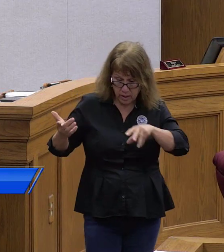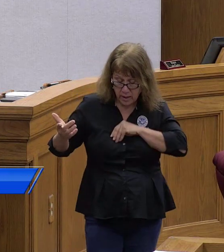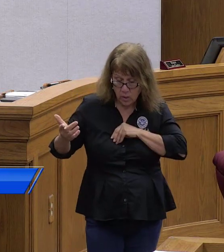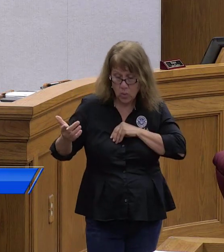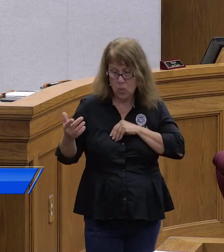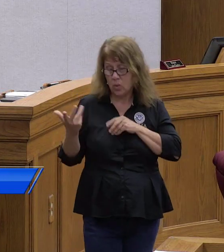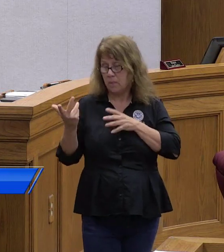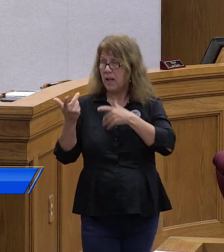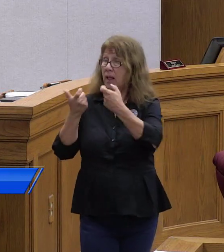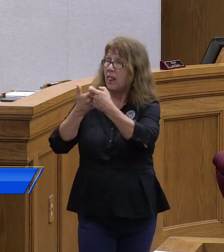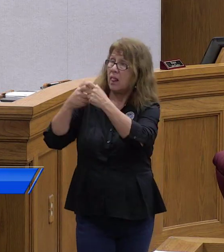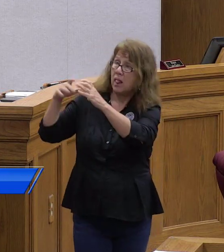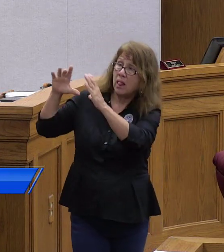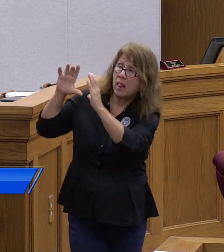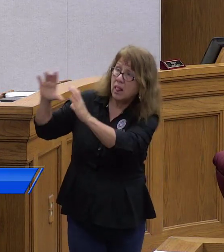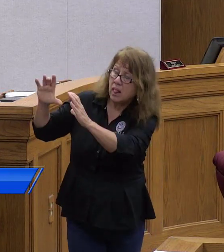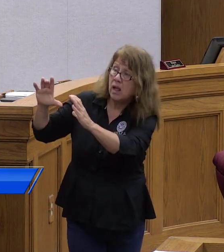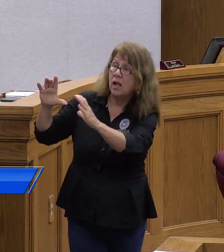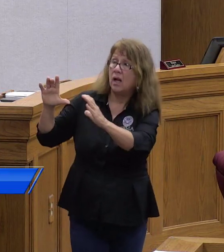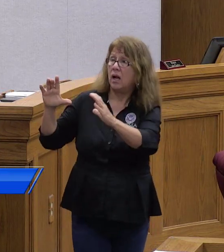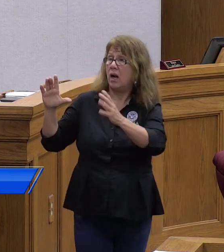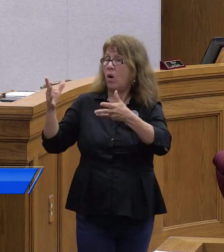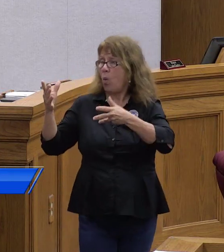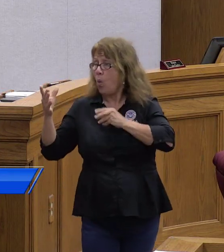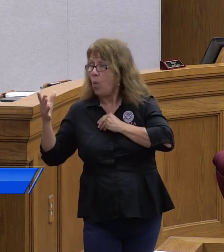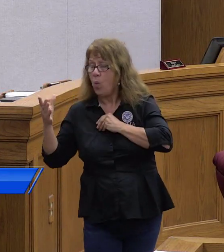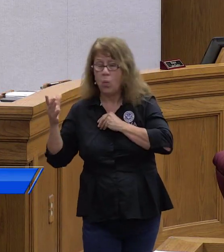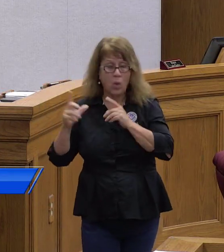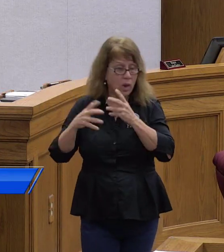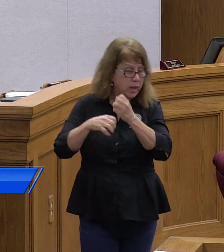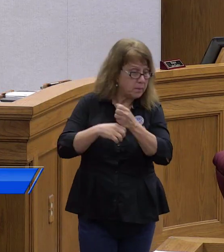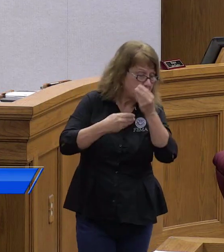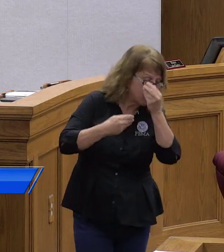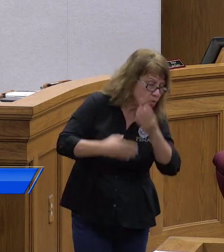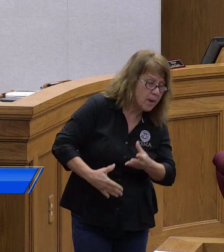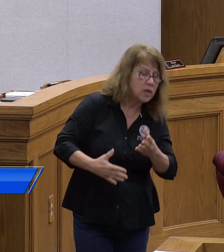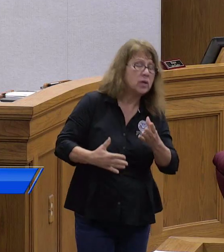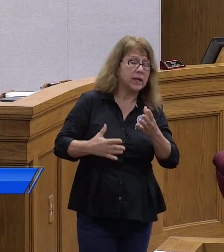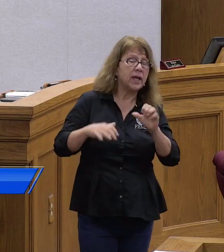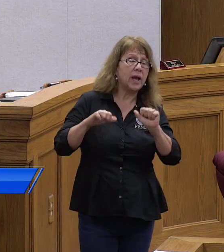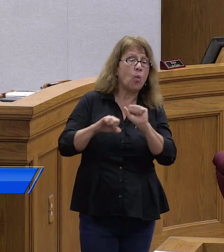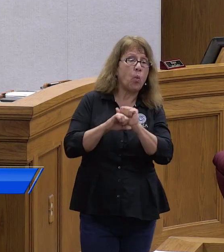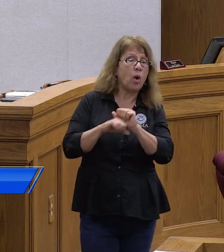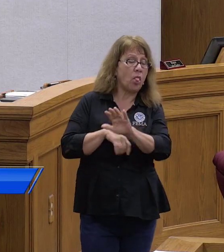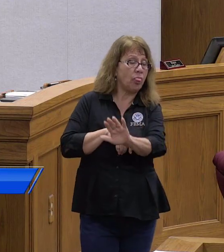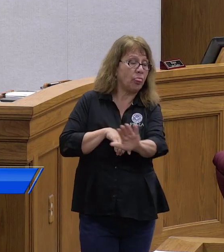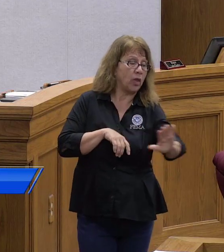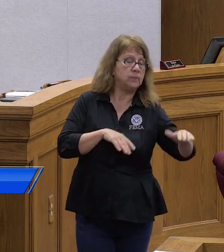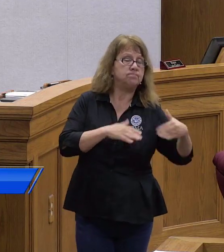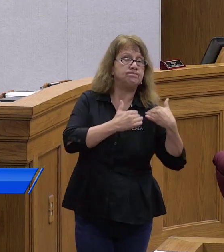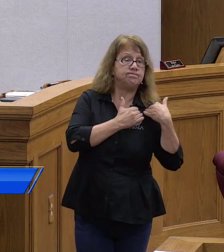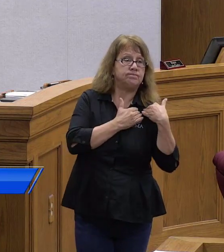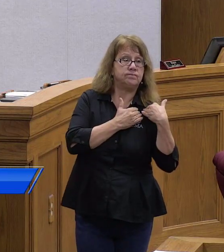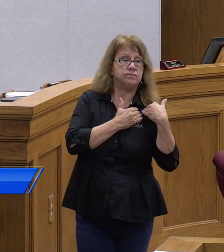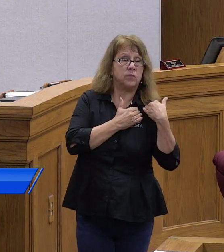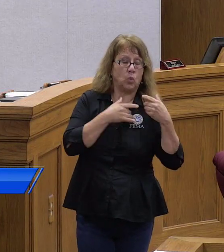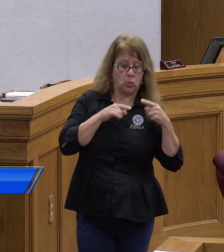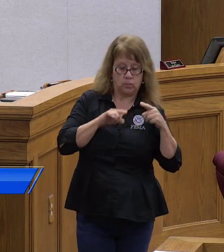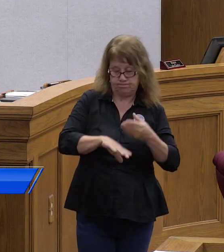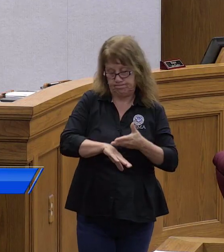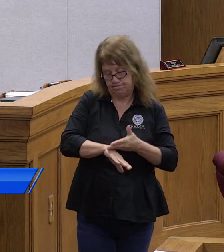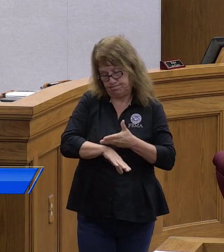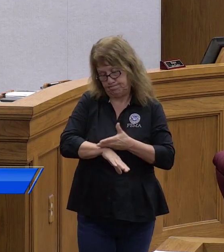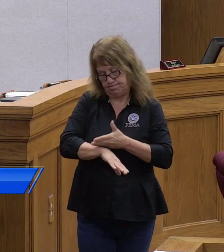base and where the division of ownership is, so they can be working on their portions of the repair while we work to